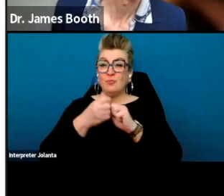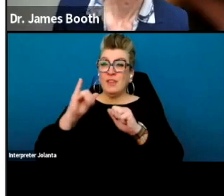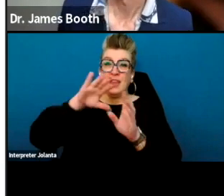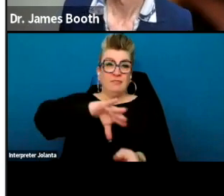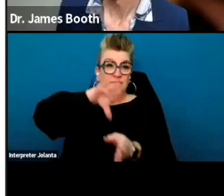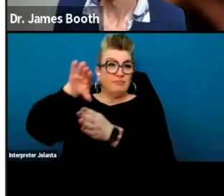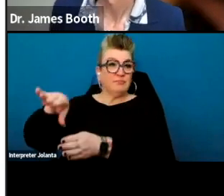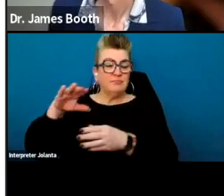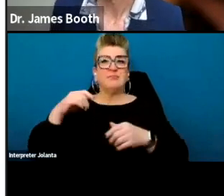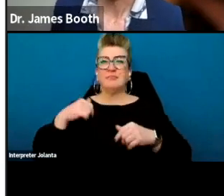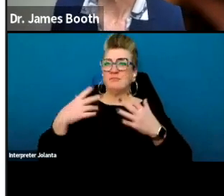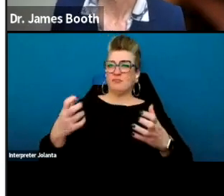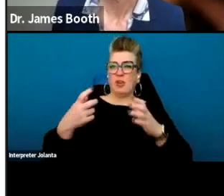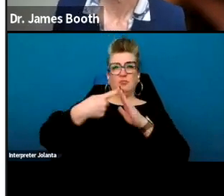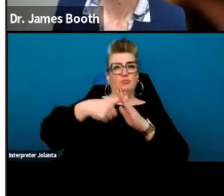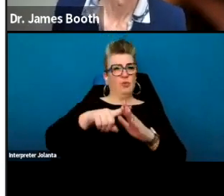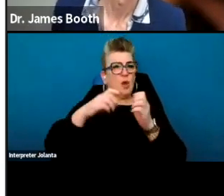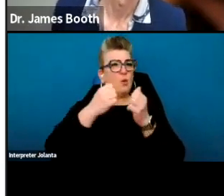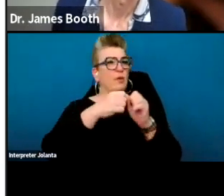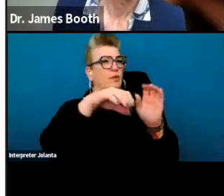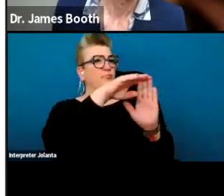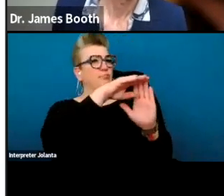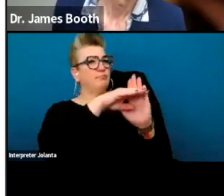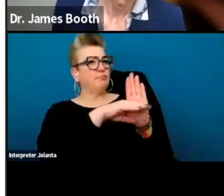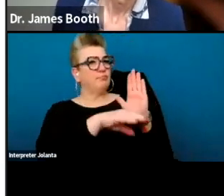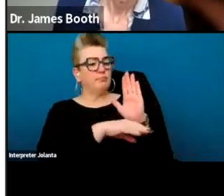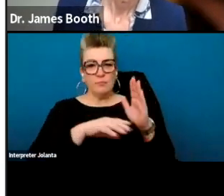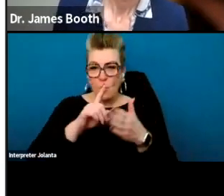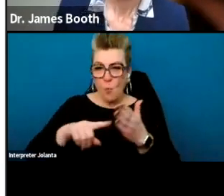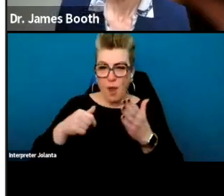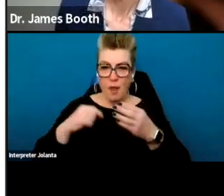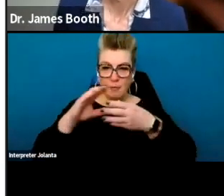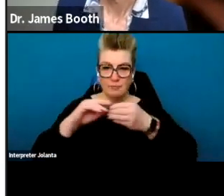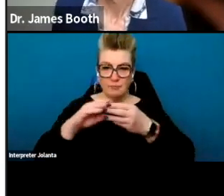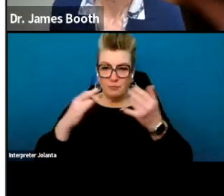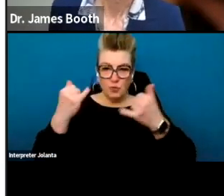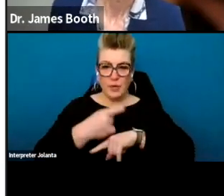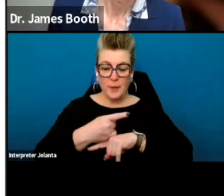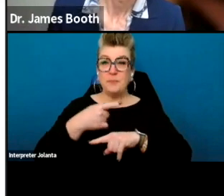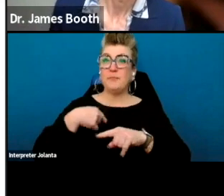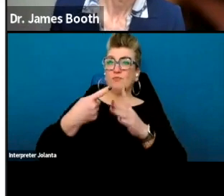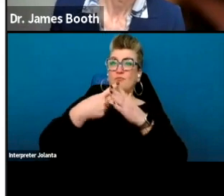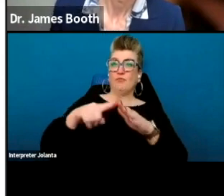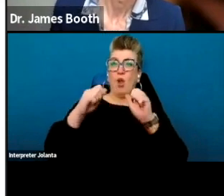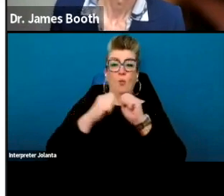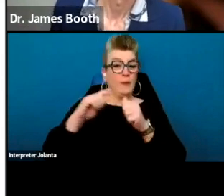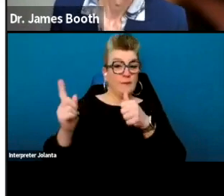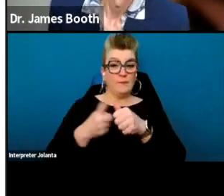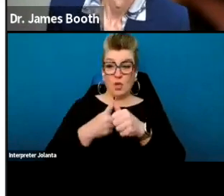to start out with an outline of what I'll be talking about today. I'm going to start out with why talk about